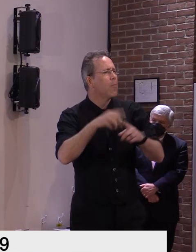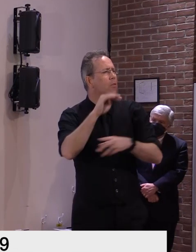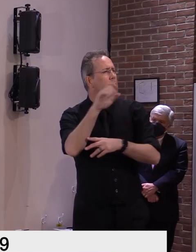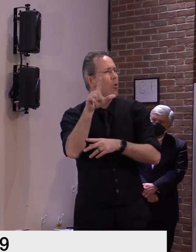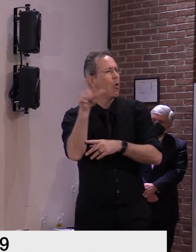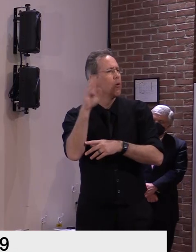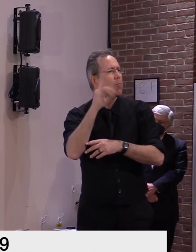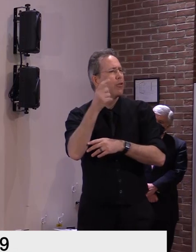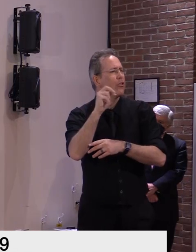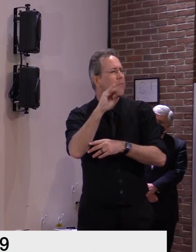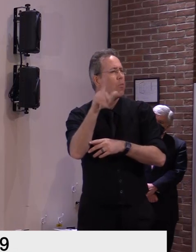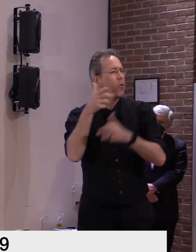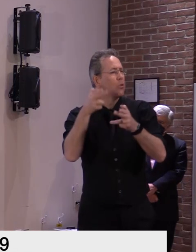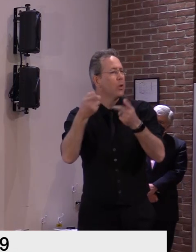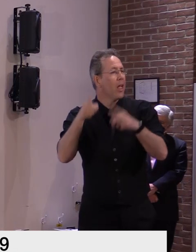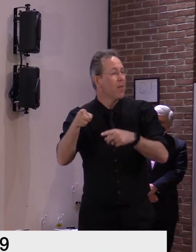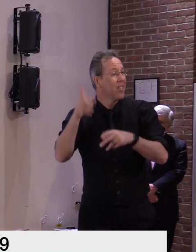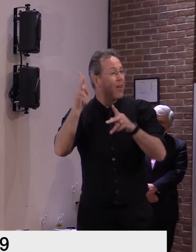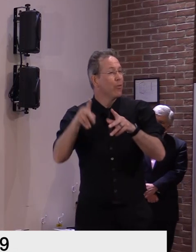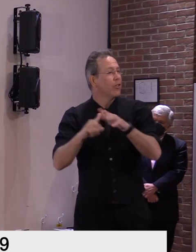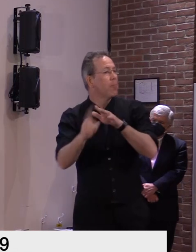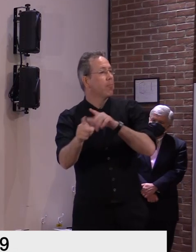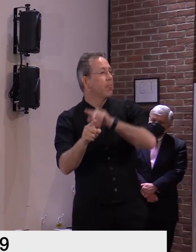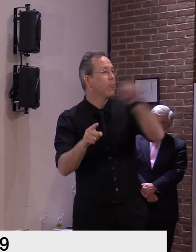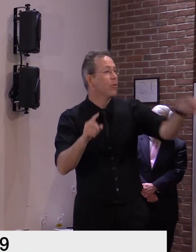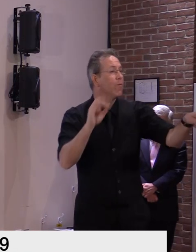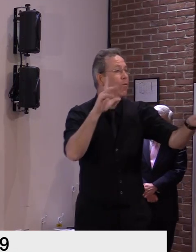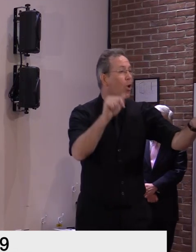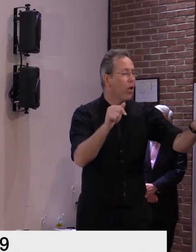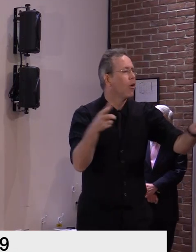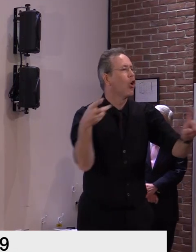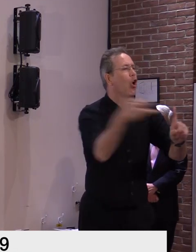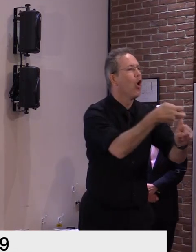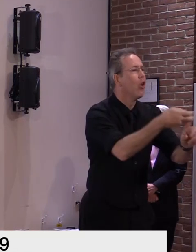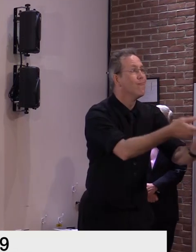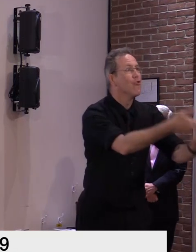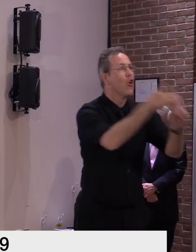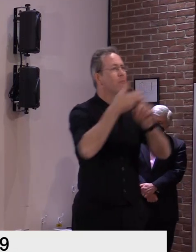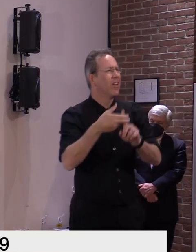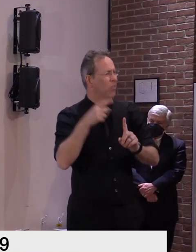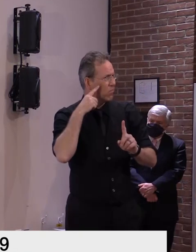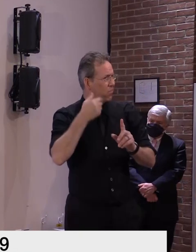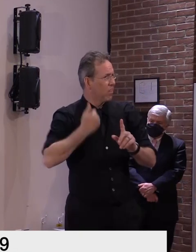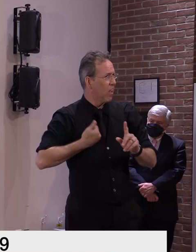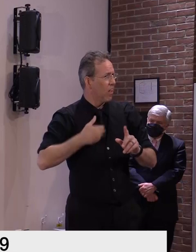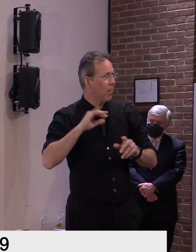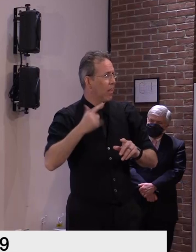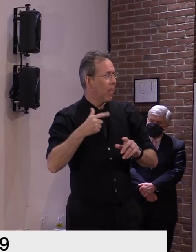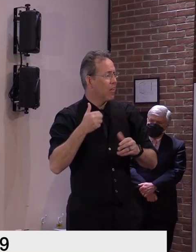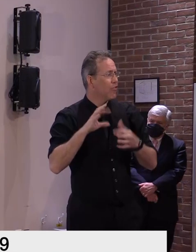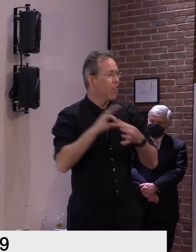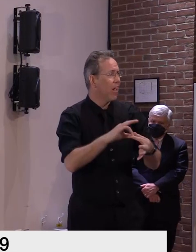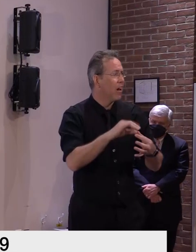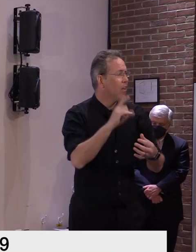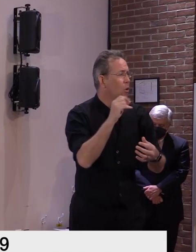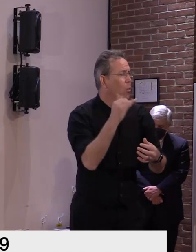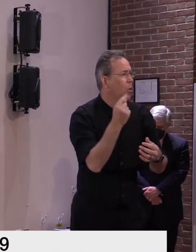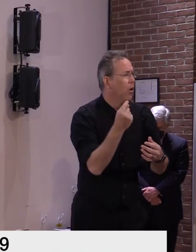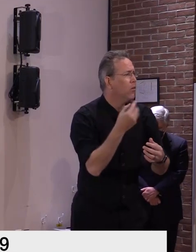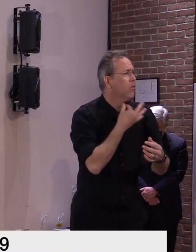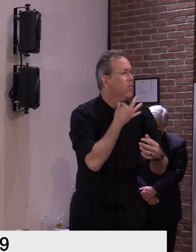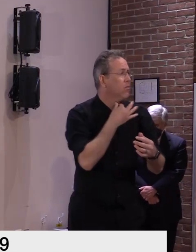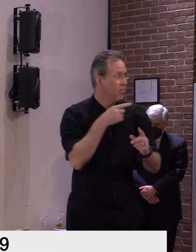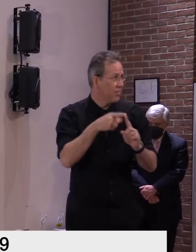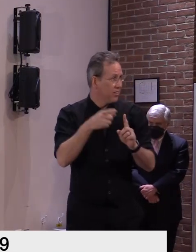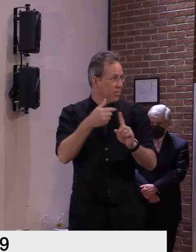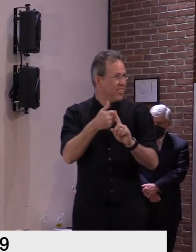this 18-year-old gunman to have his case sent to juvenile court so he can be treated as a youthful offender under a new